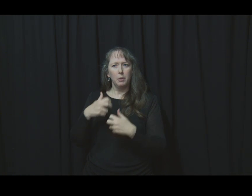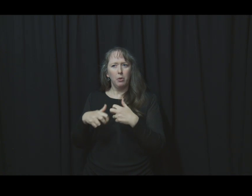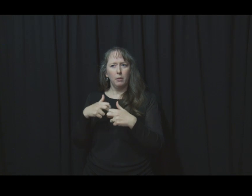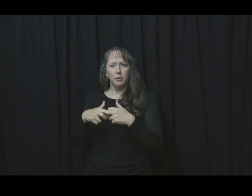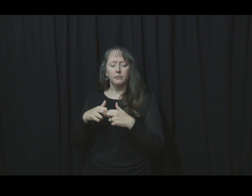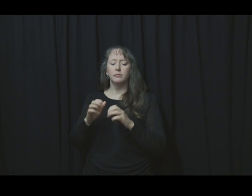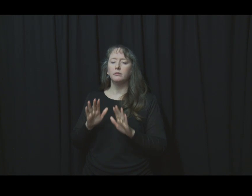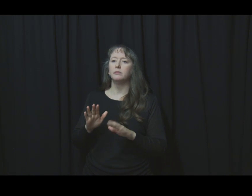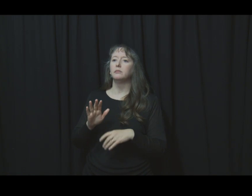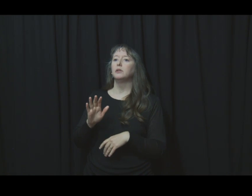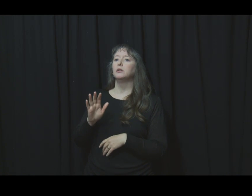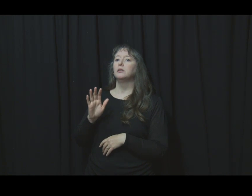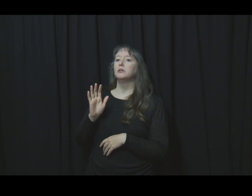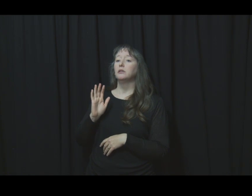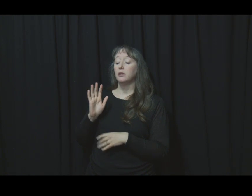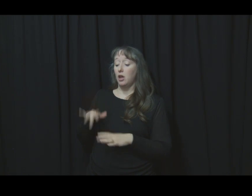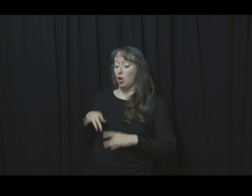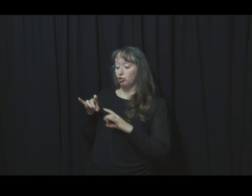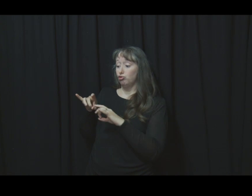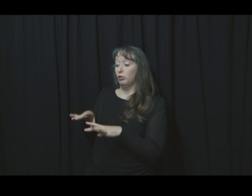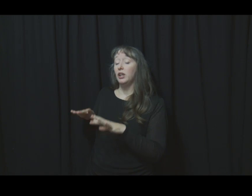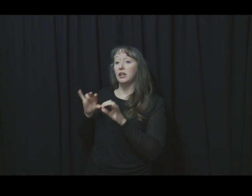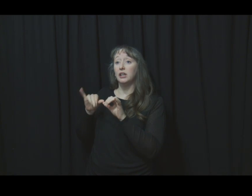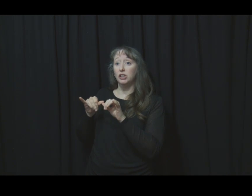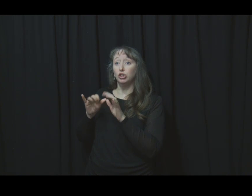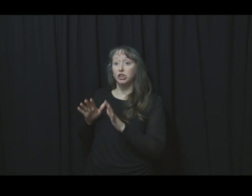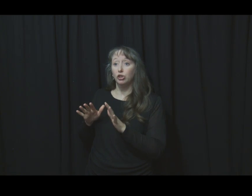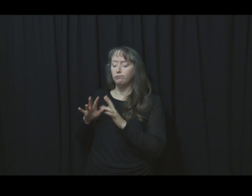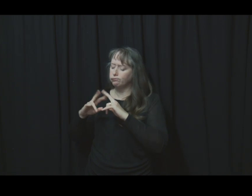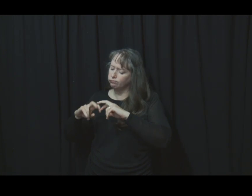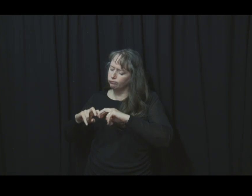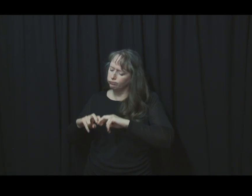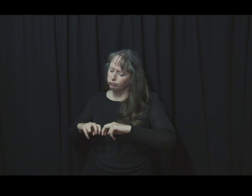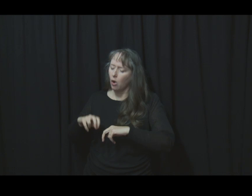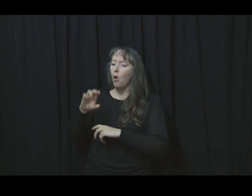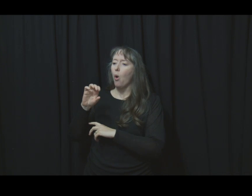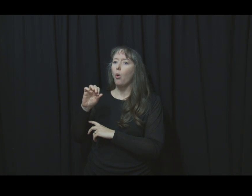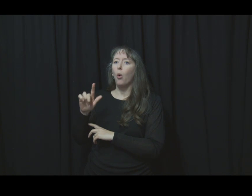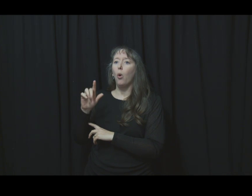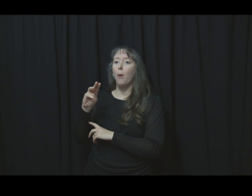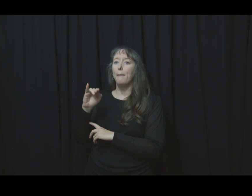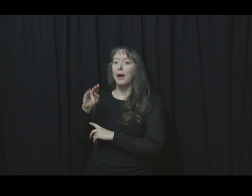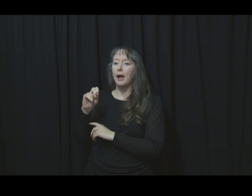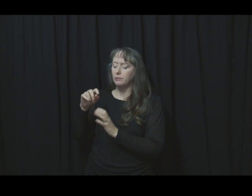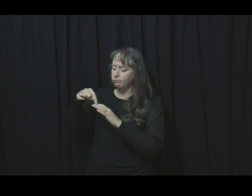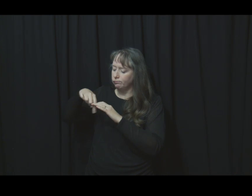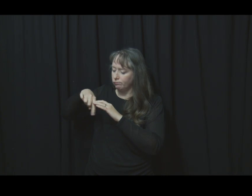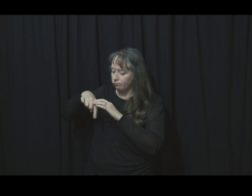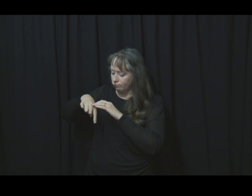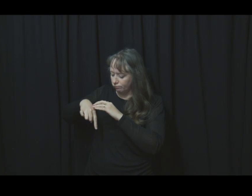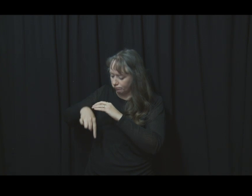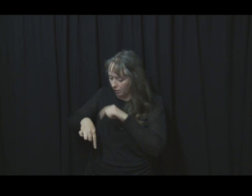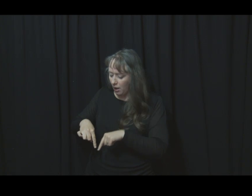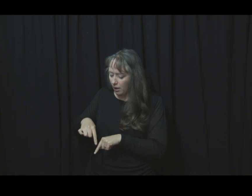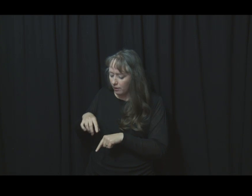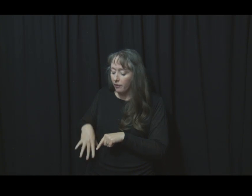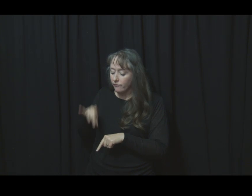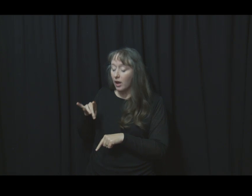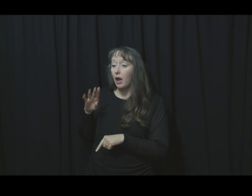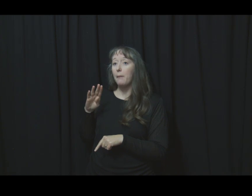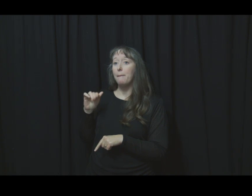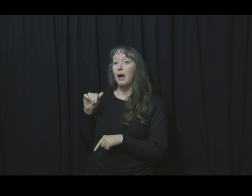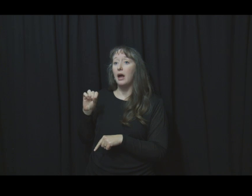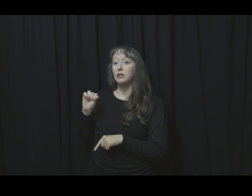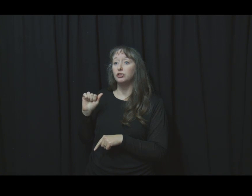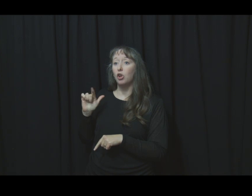were trying to search out about a coal mine, and so they drilled down and they found a basalt layer, lava flow, that had woody material